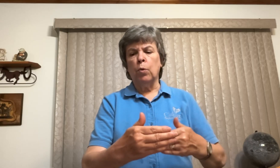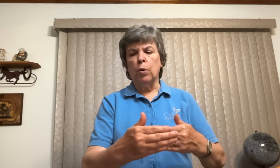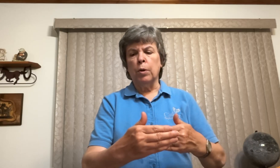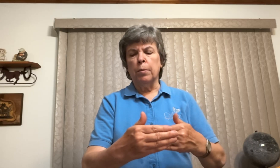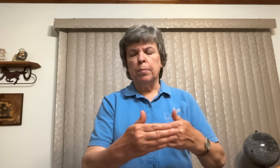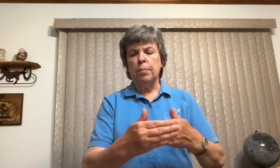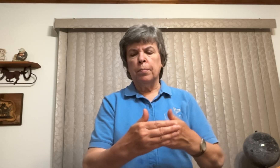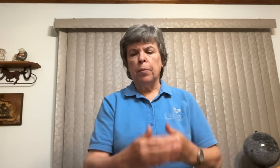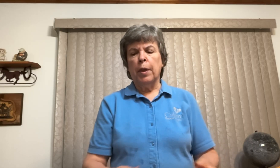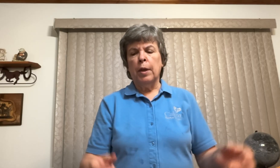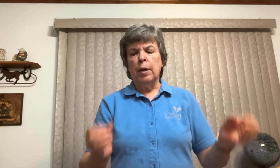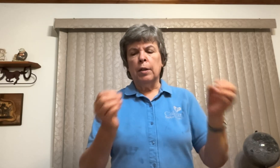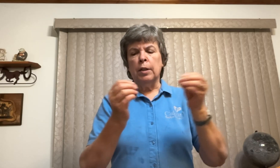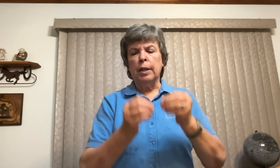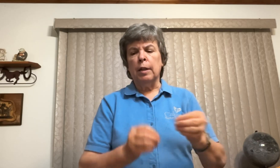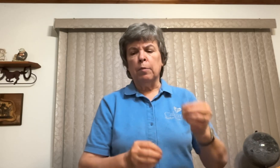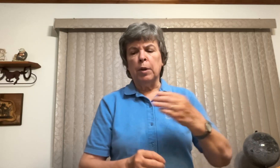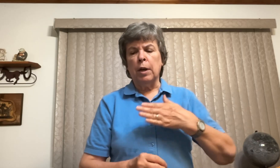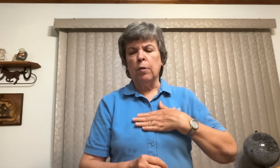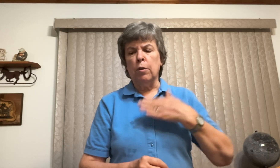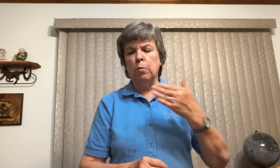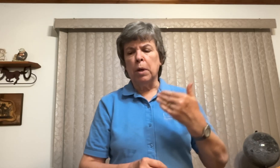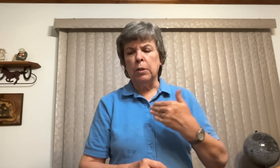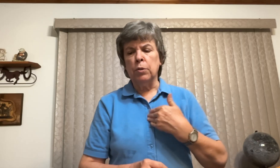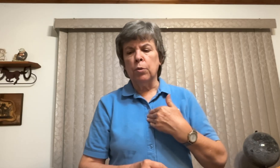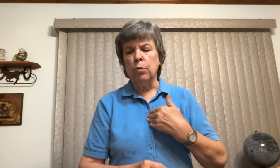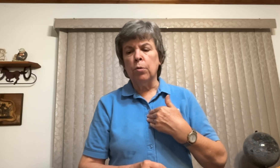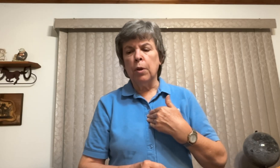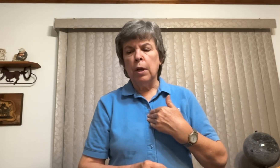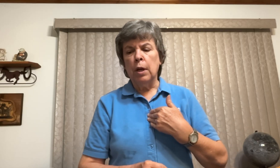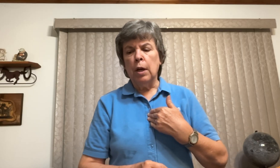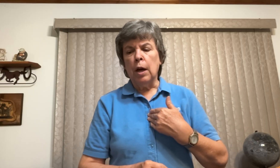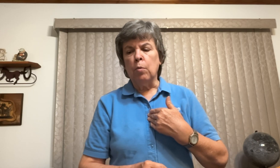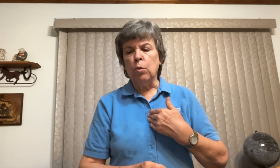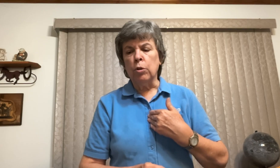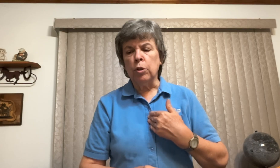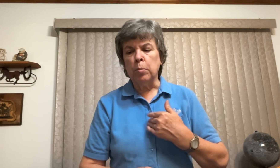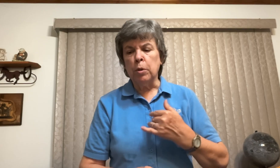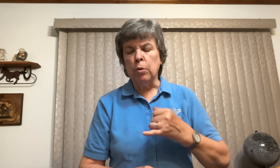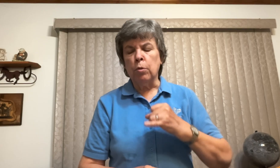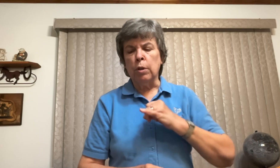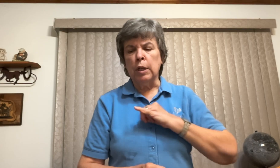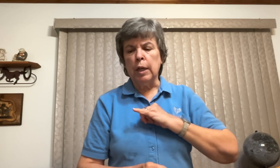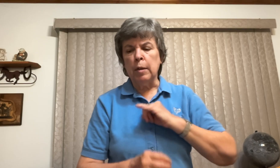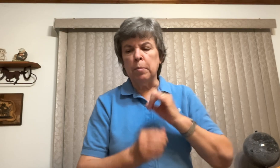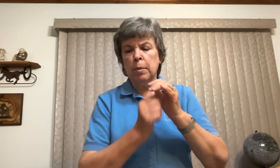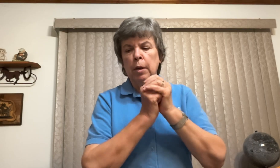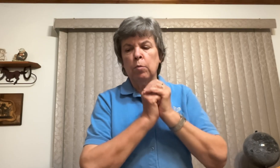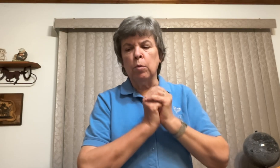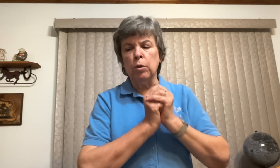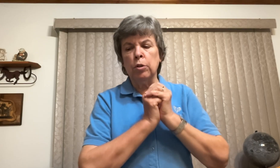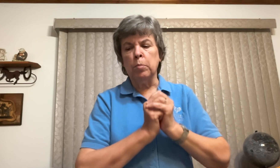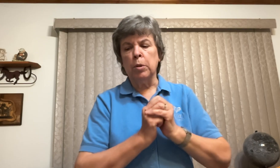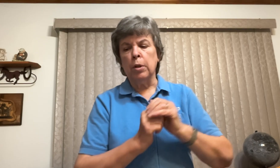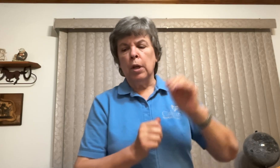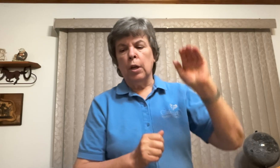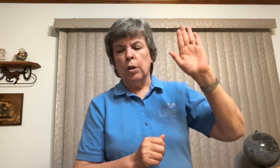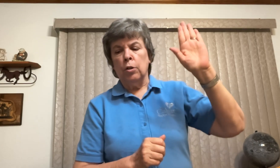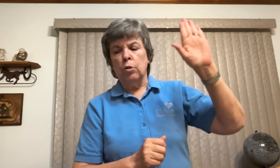before. And then again, we have, oh my soul, I worship your holy name. I worship